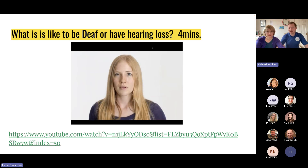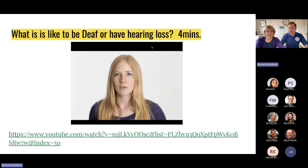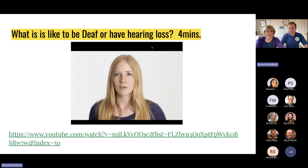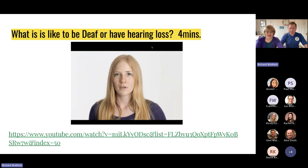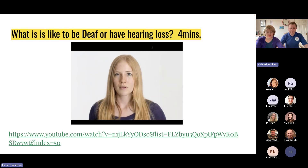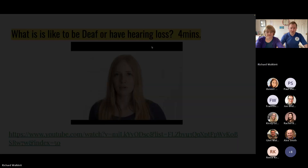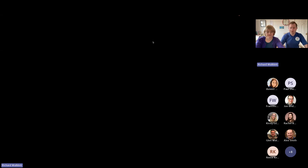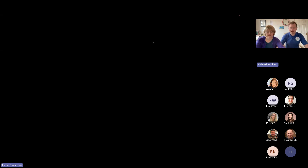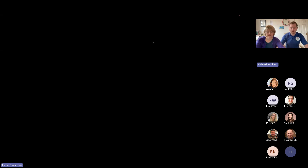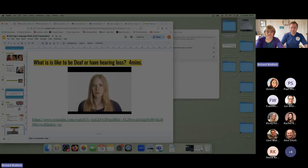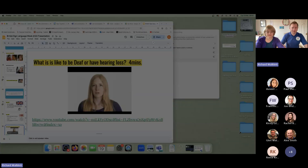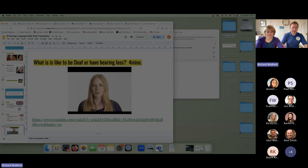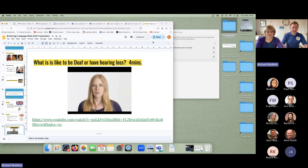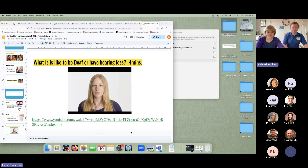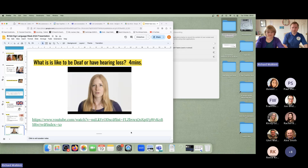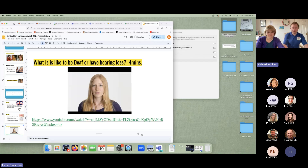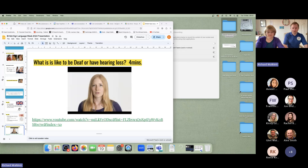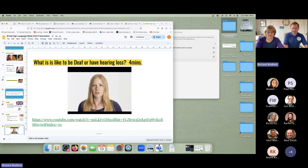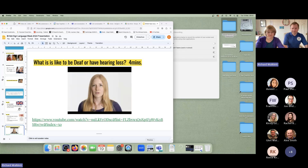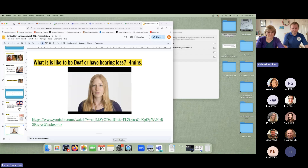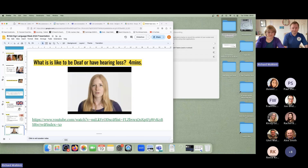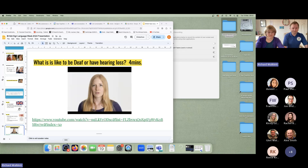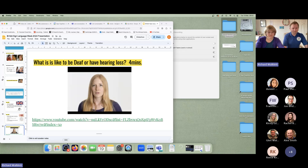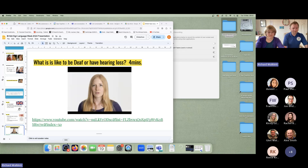know. Otherwise, we'll press play and go for it.